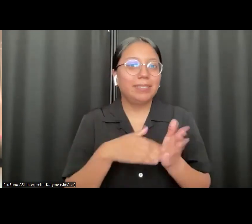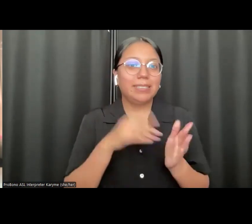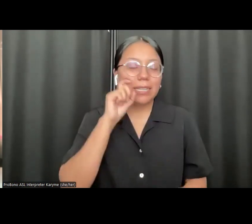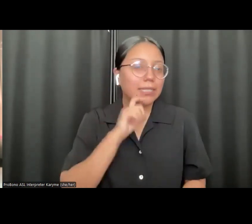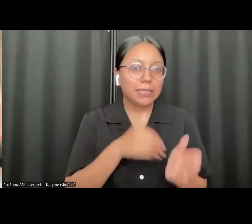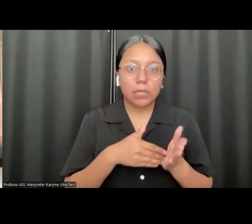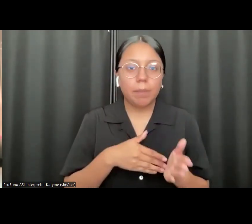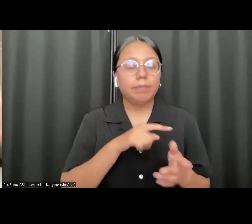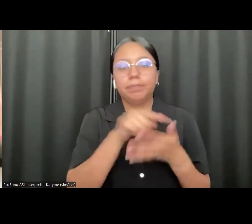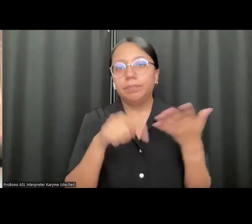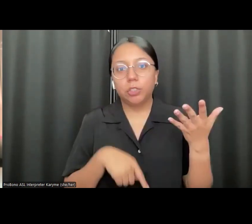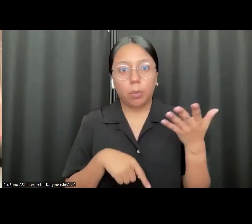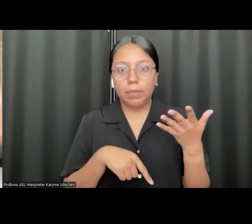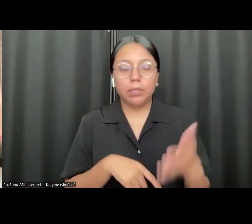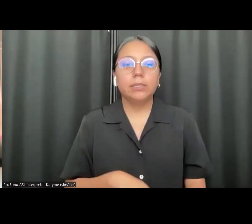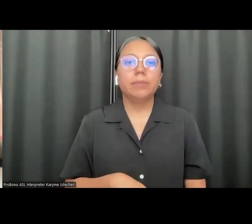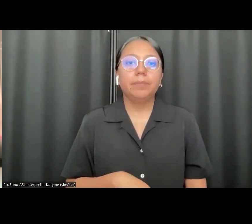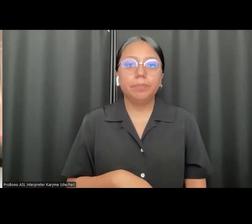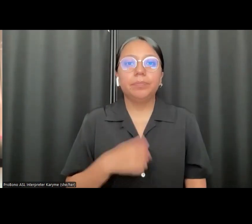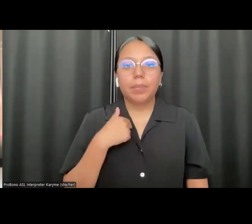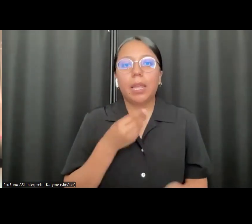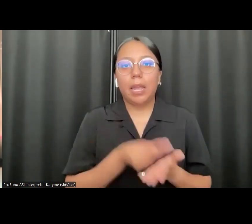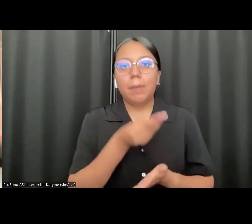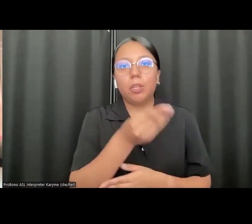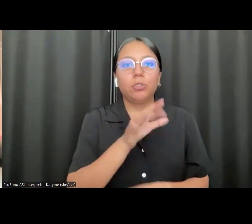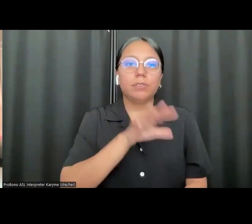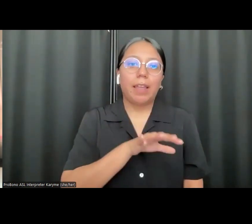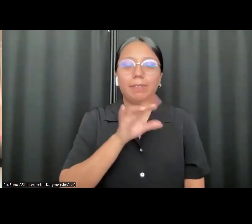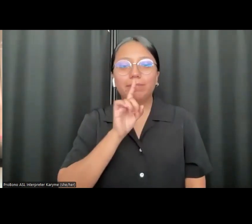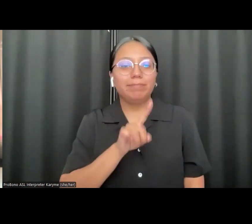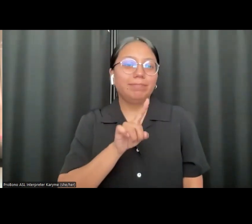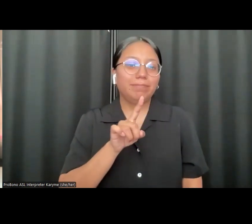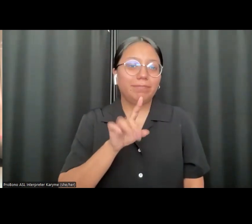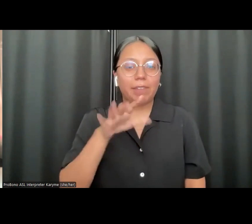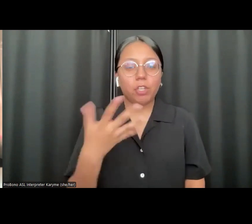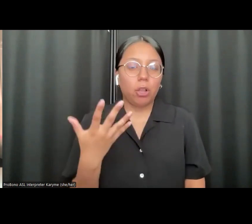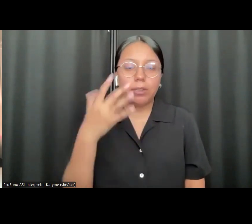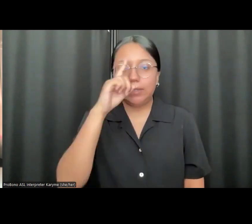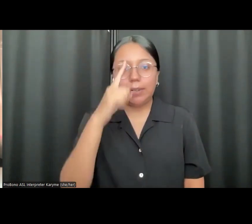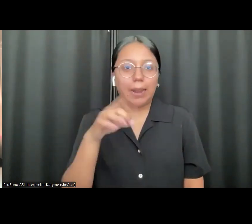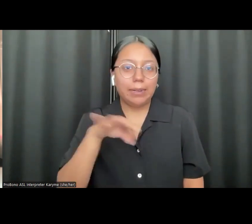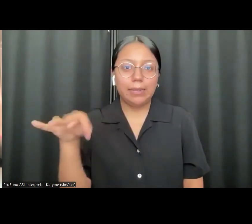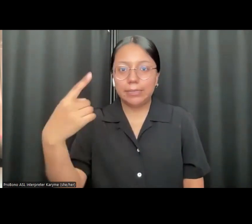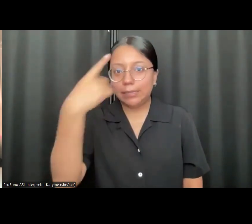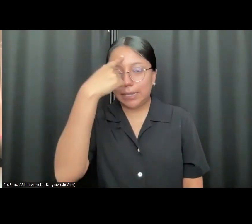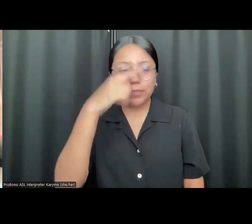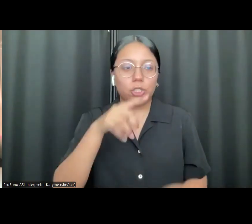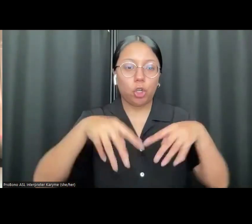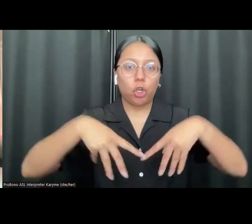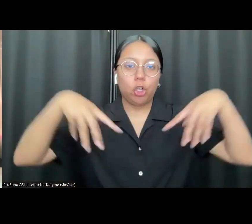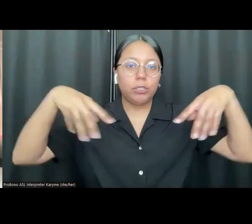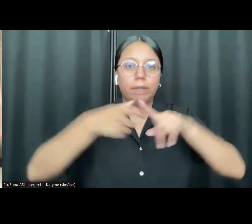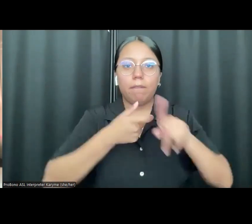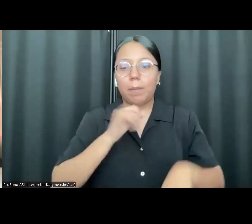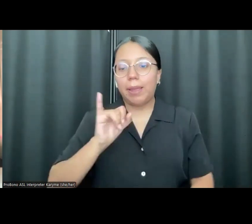I got those 5.99 lace curtains from IKEA because I was like, yeah, they're cute and they're easy. And if they get wrecked, I got a budget to buy flowers,